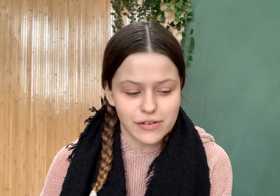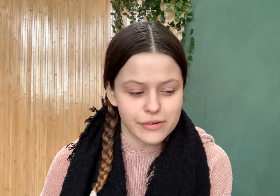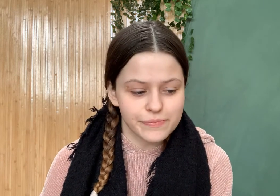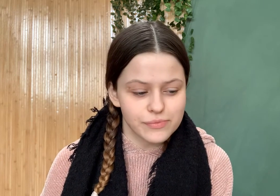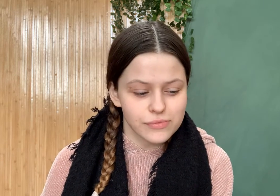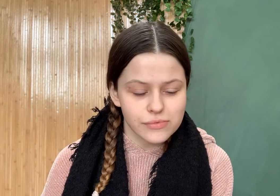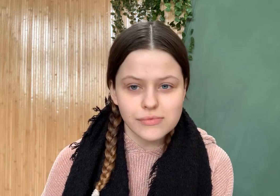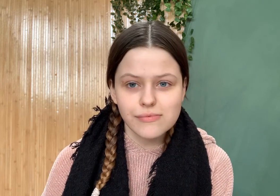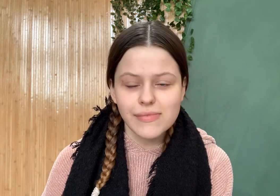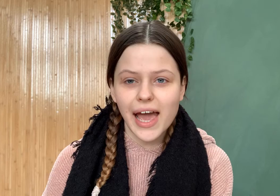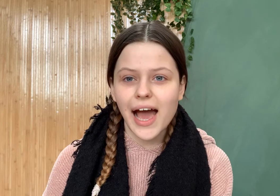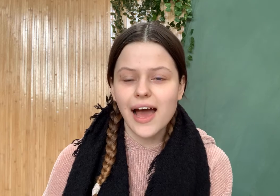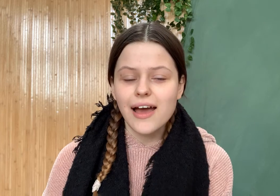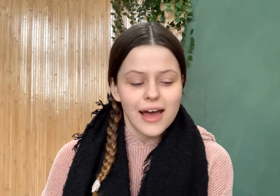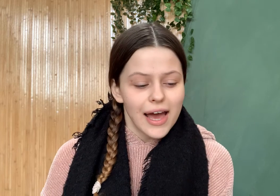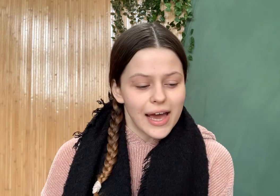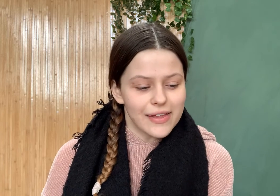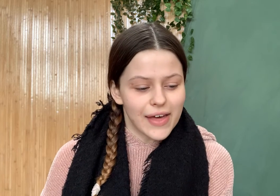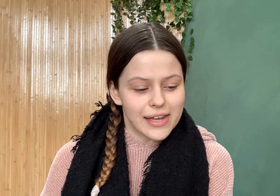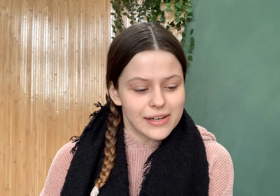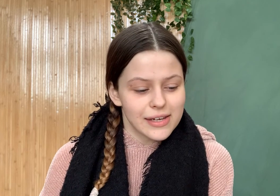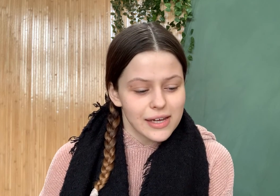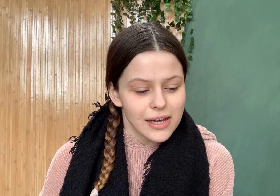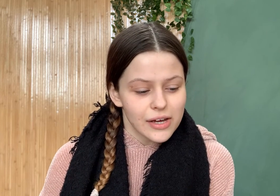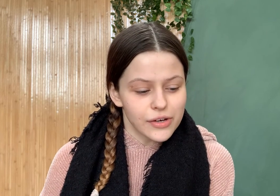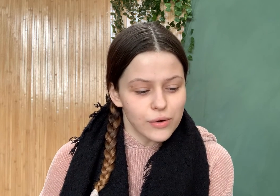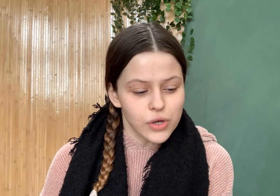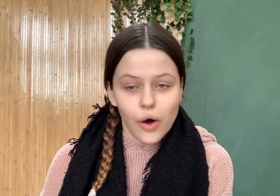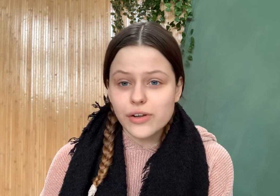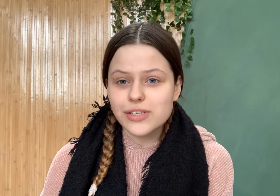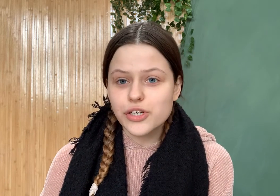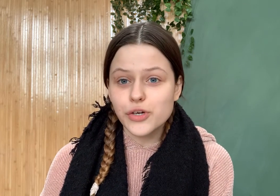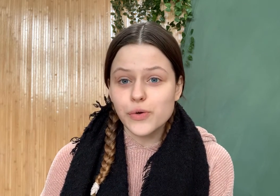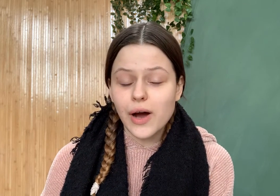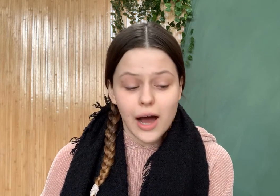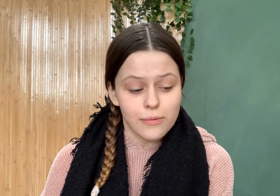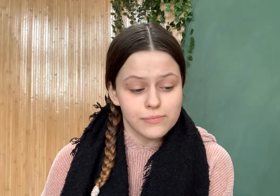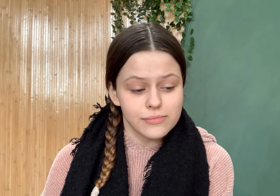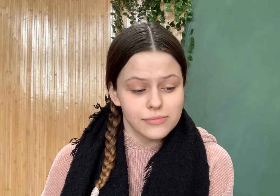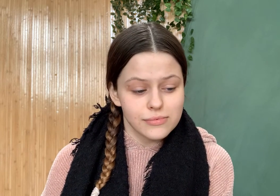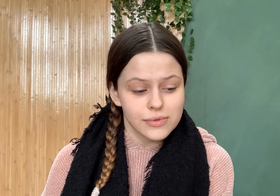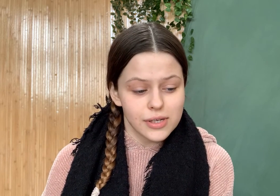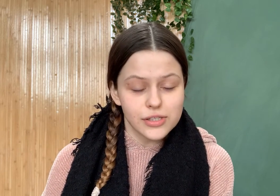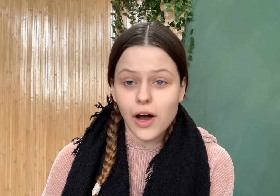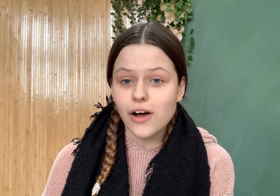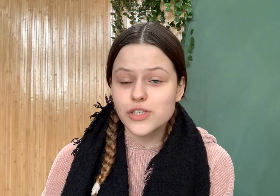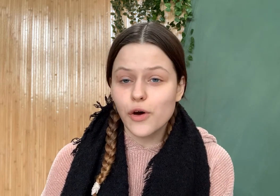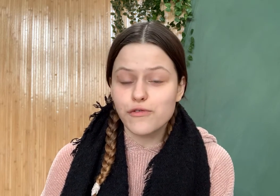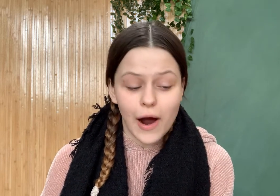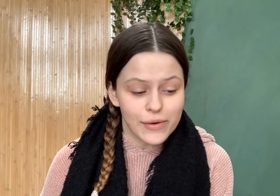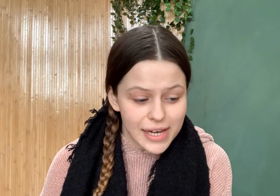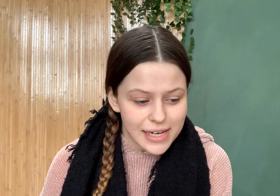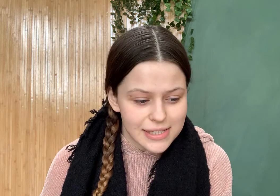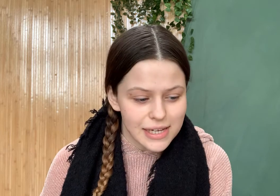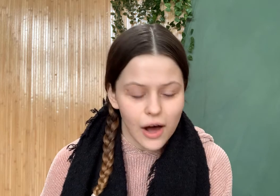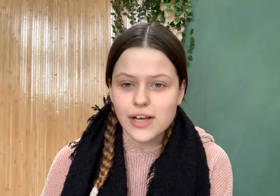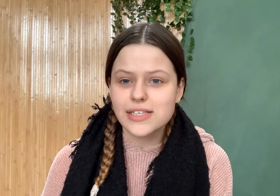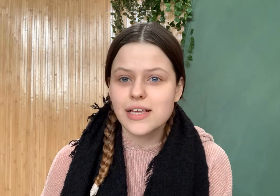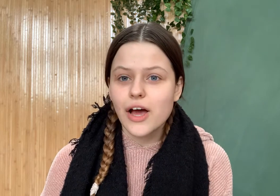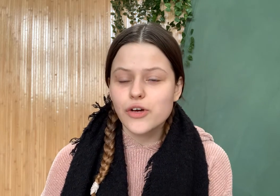heaven. It then goes on to ask God for our needs. It asks